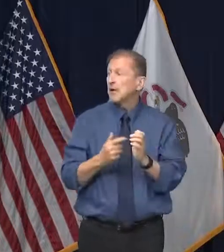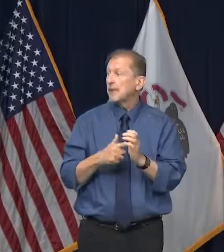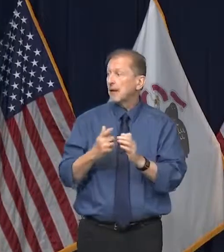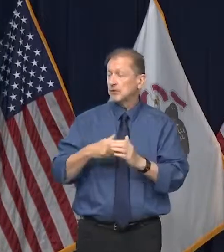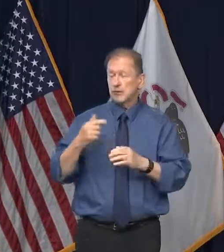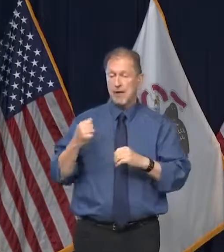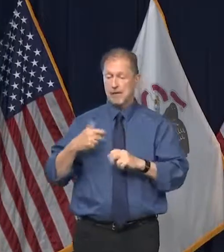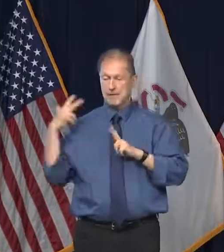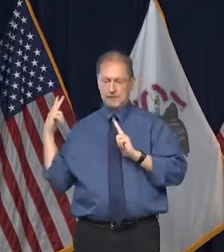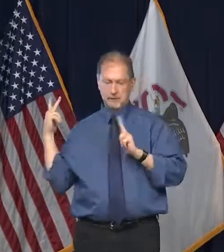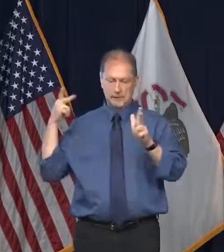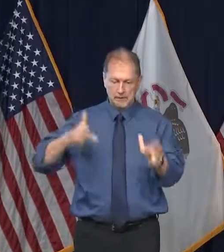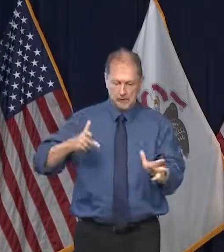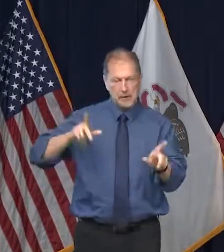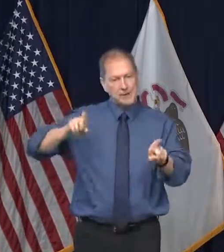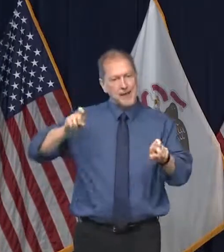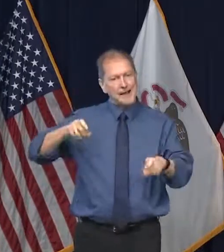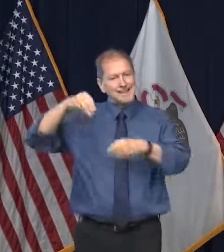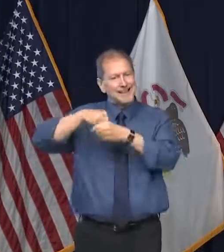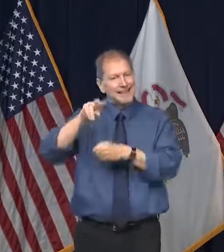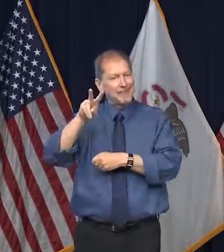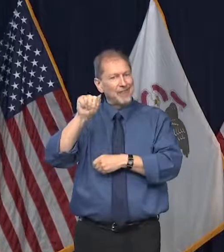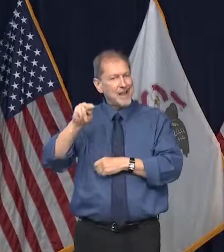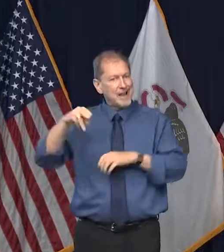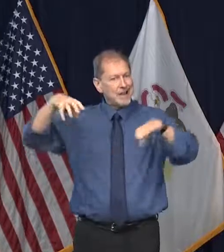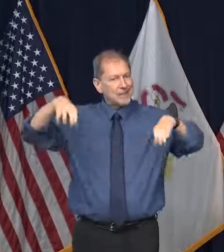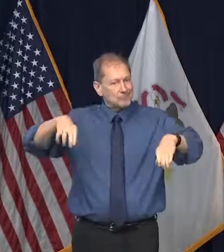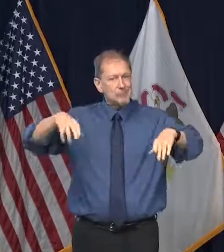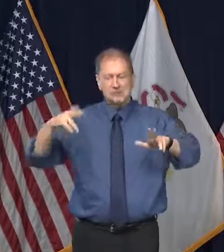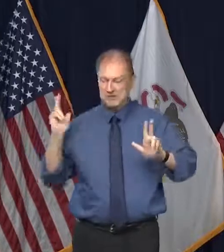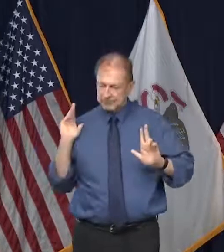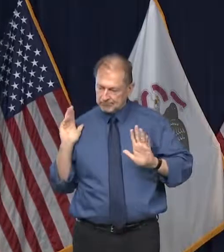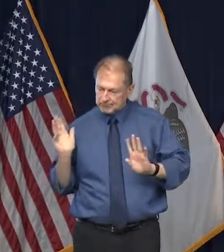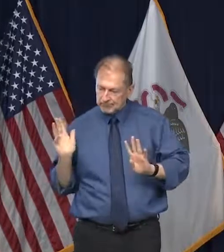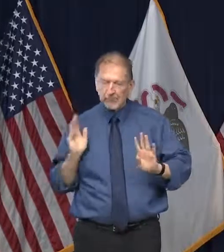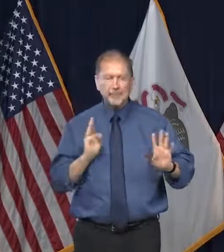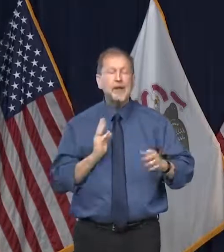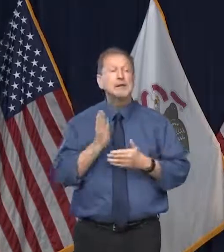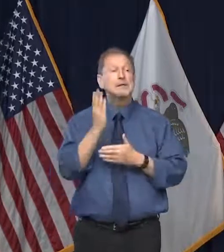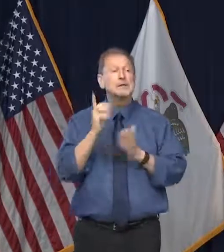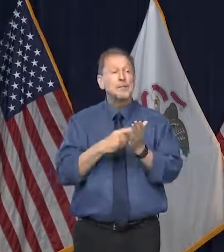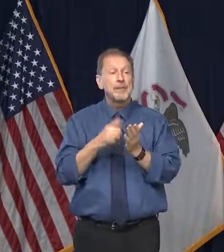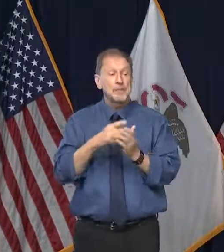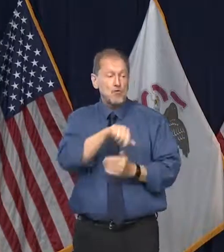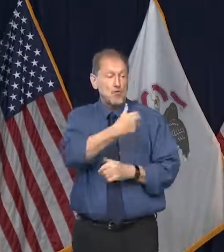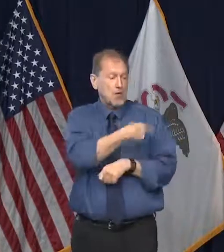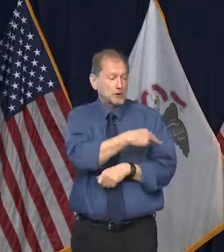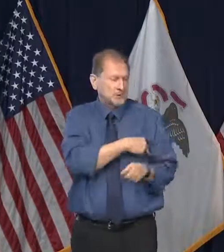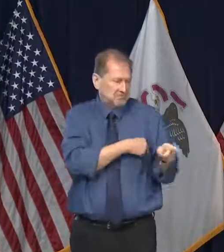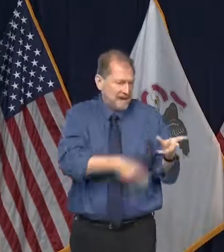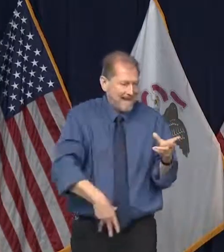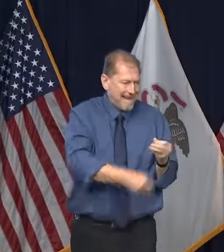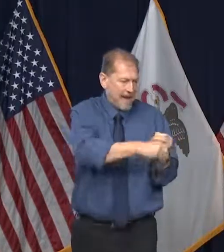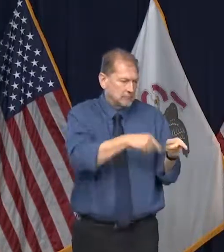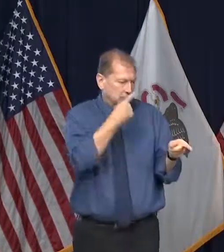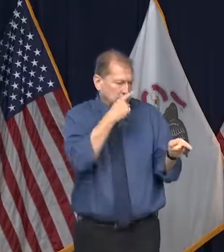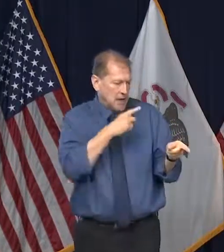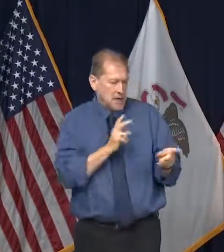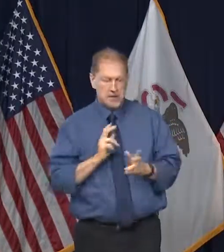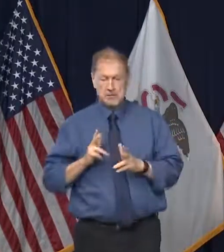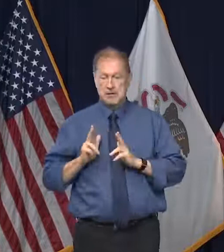assets into the area. Sometimes we go to the hospitals or other medical providers and ask them to start